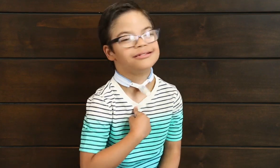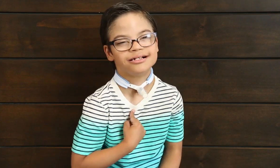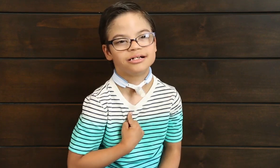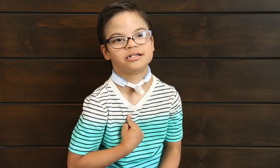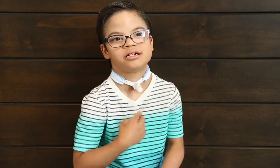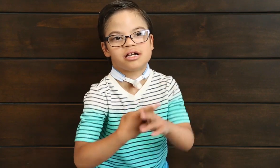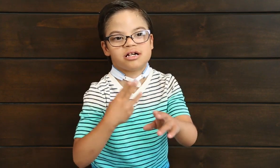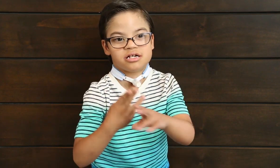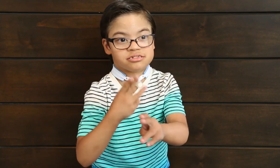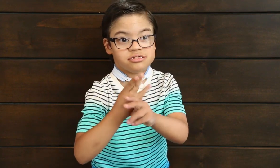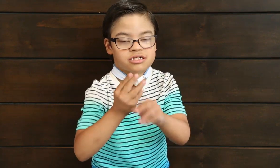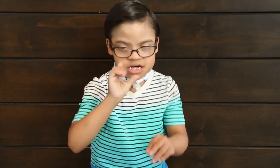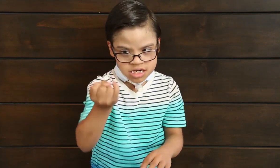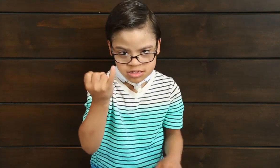Me name, Jonathan.